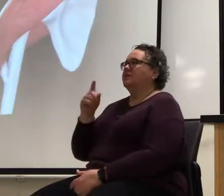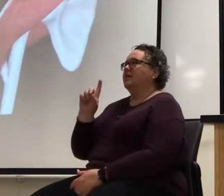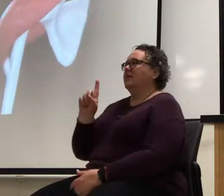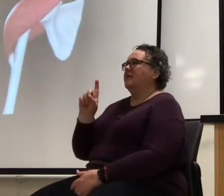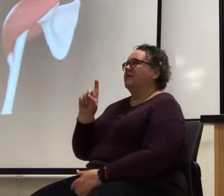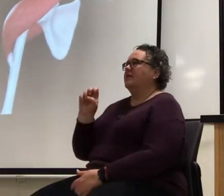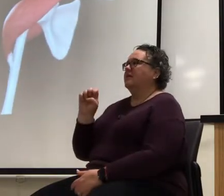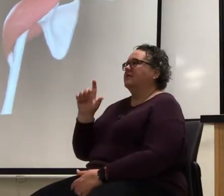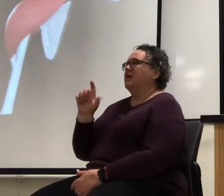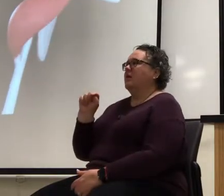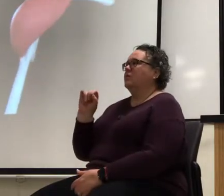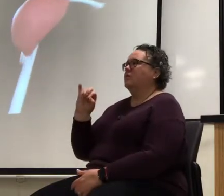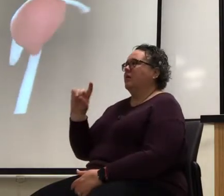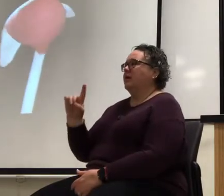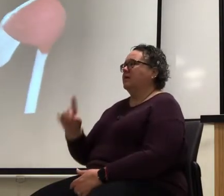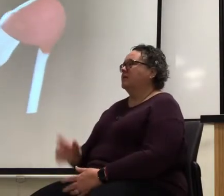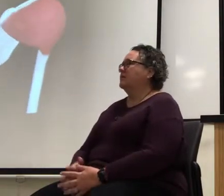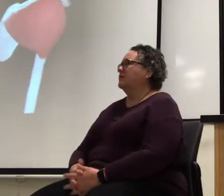There we go.